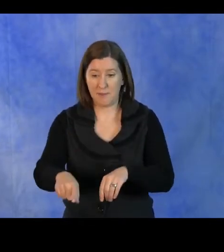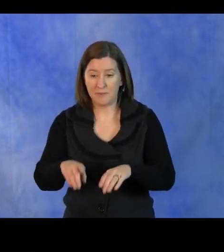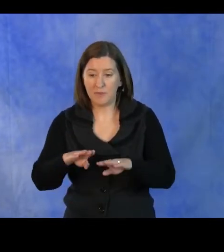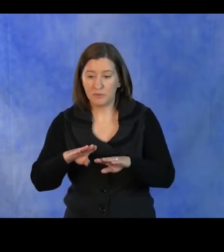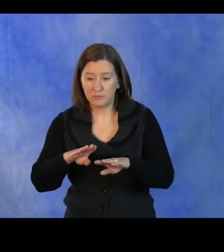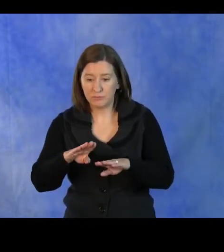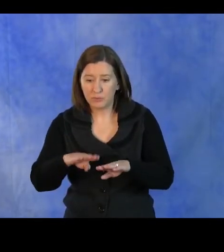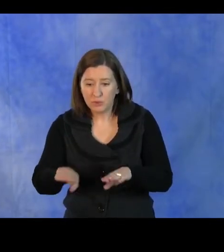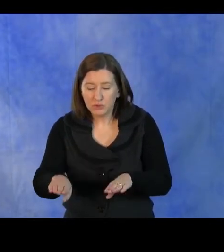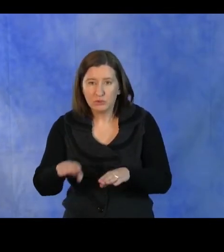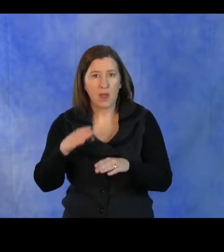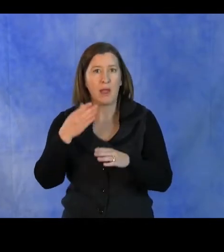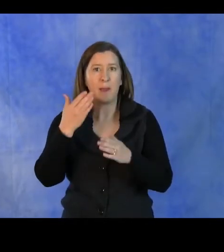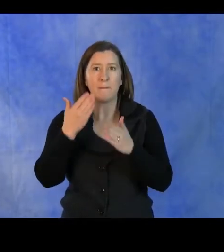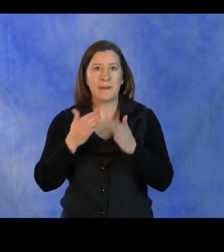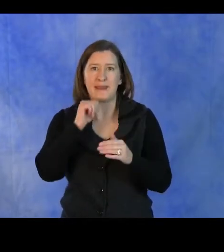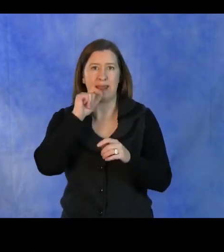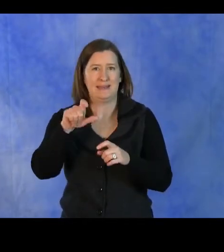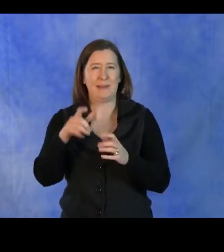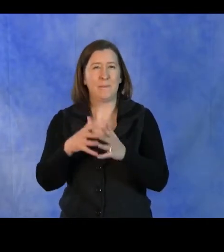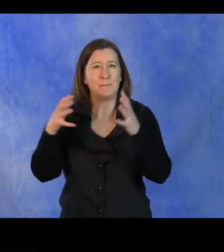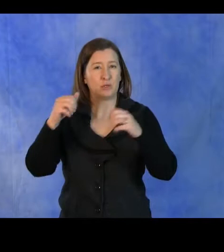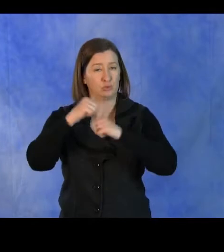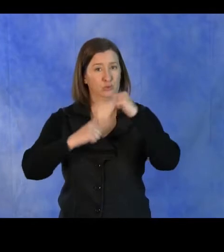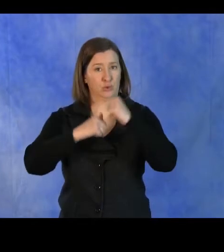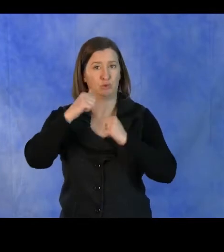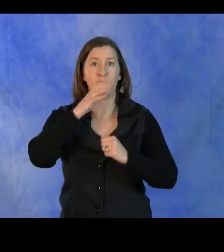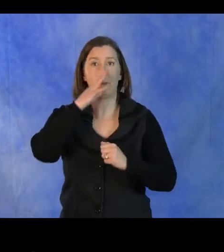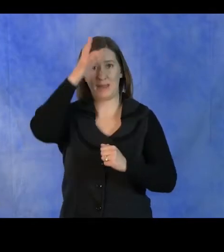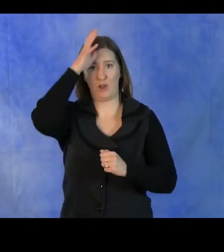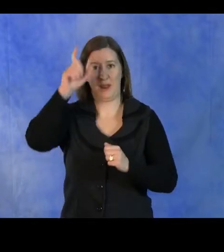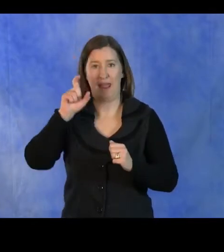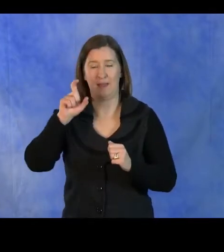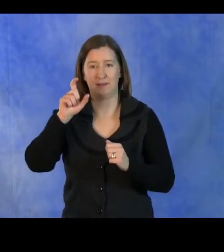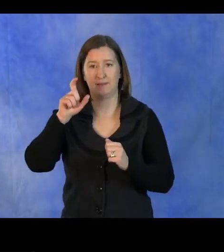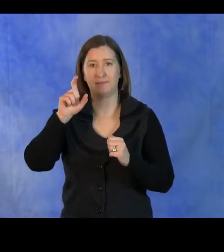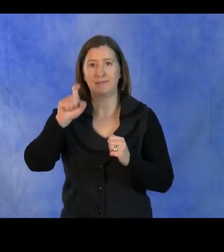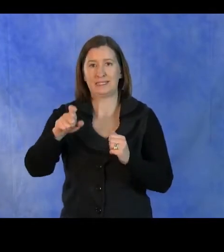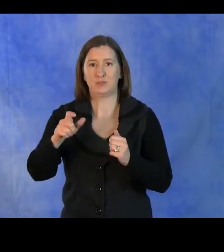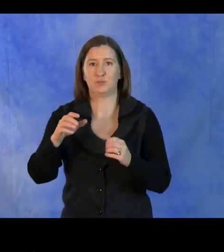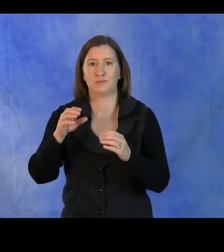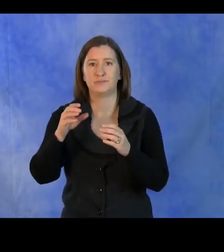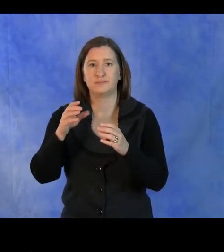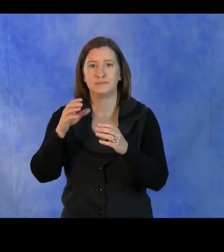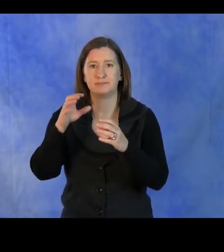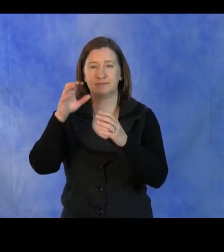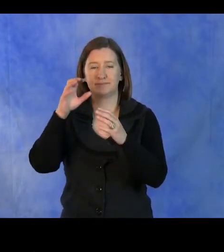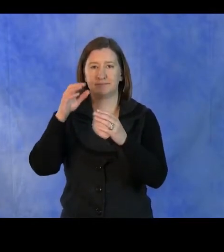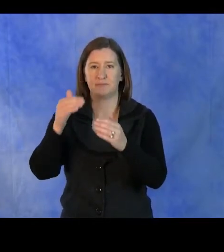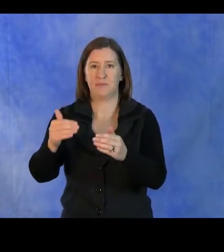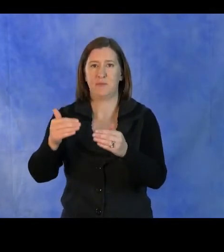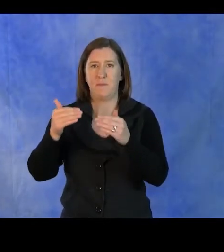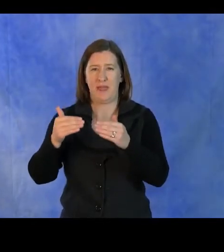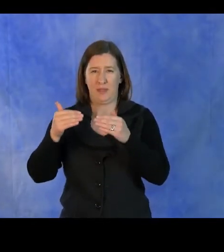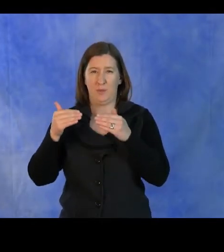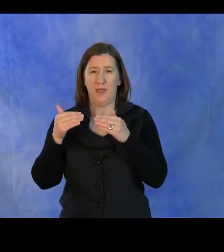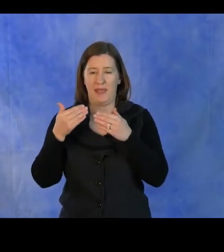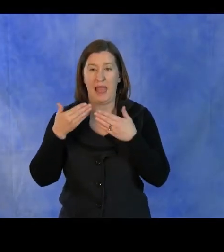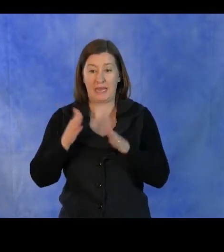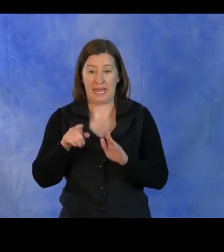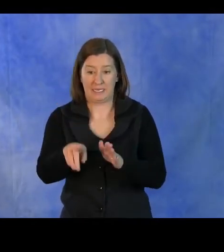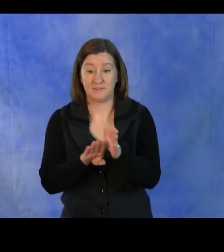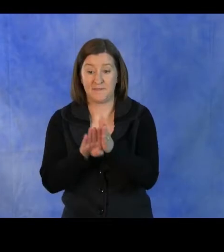Over time, as the child, they may not need the structure anymore, so the parent has